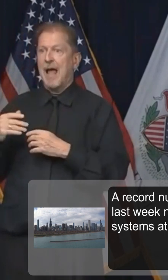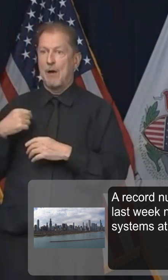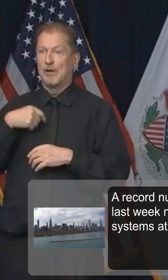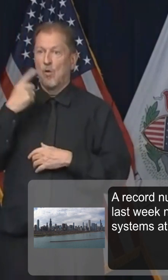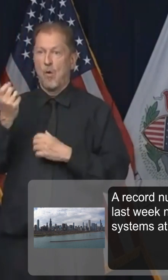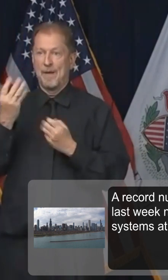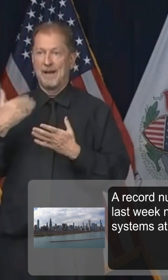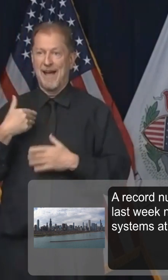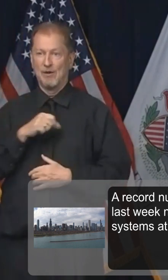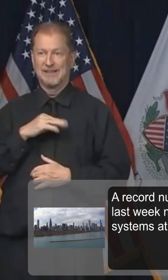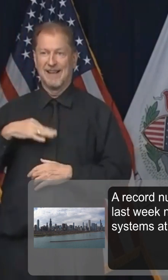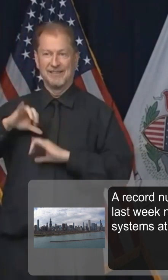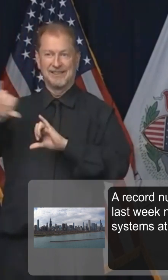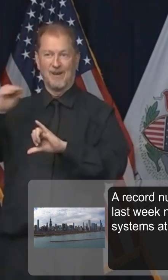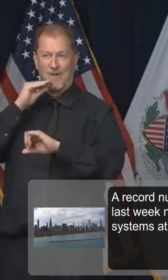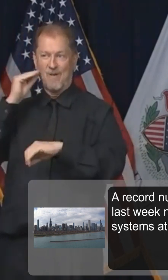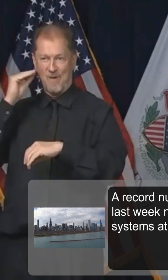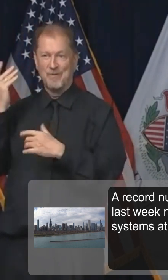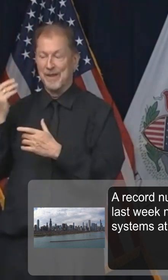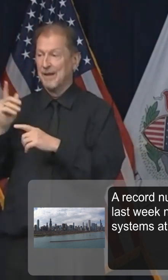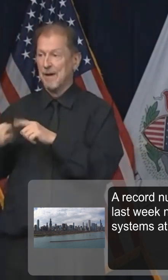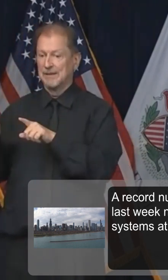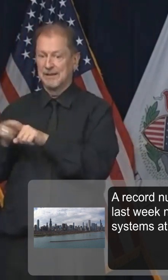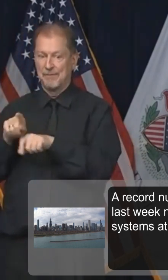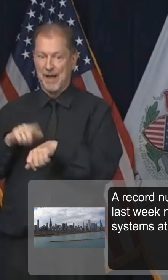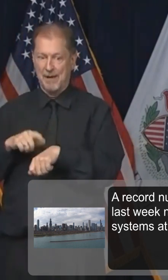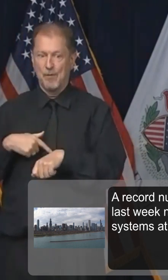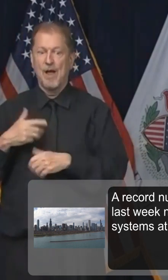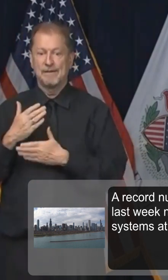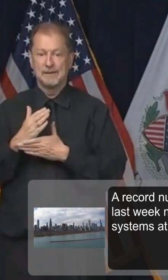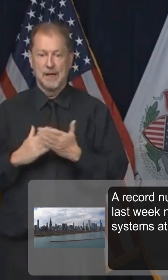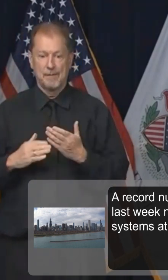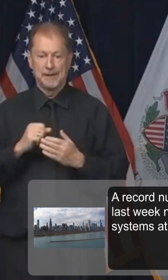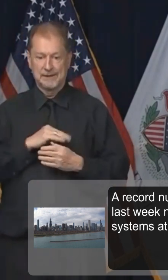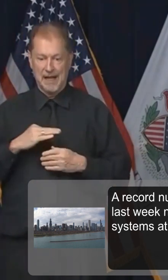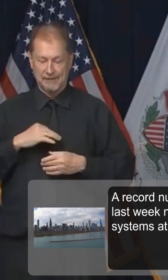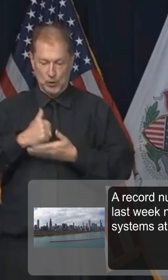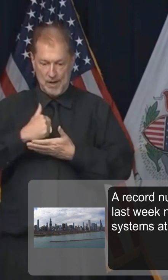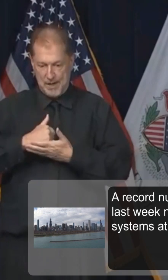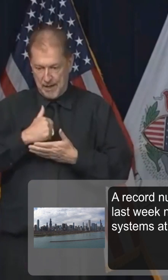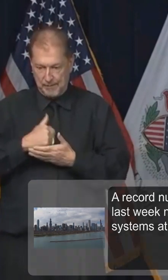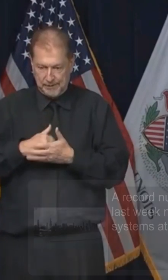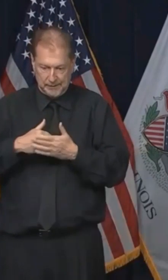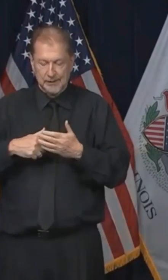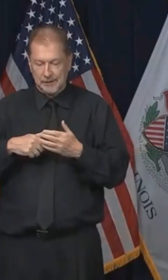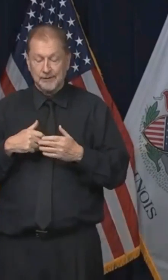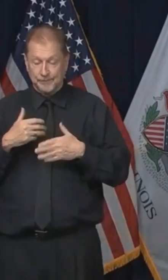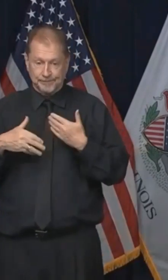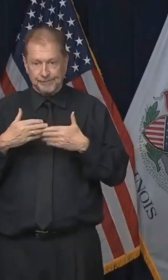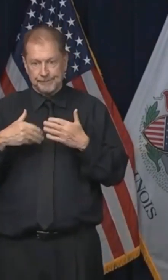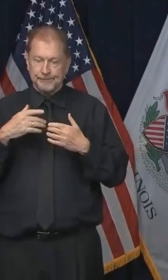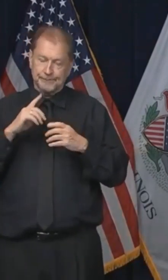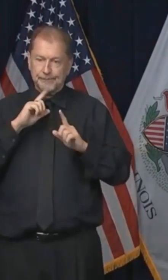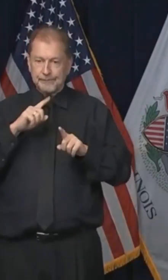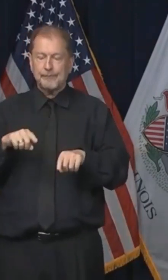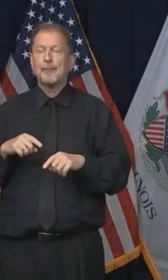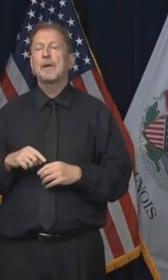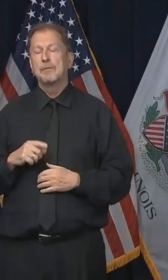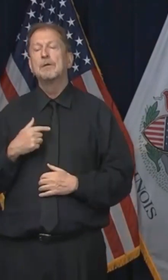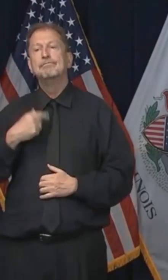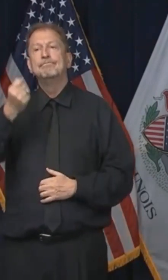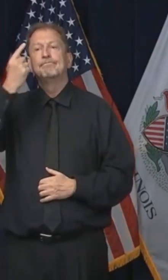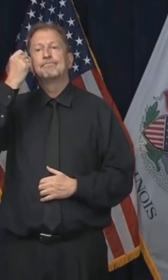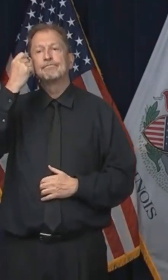stay home, as many businesses are, but we also have non-essential staff there to help augment whoever is there. So again, this